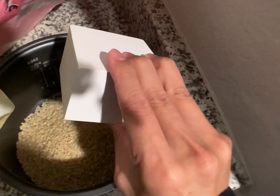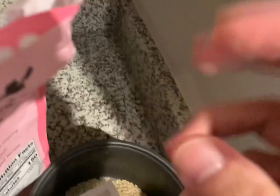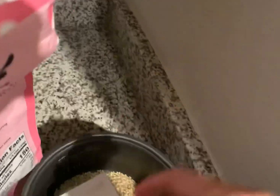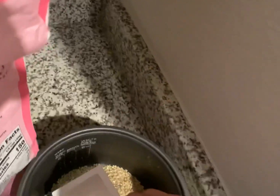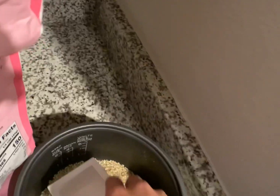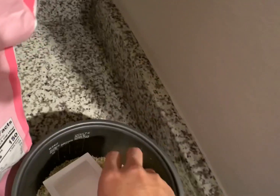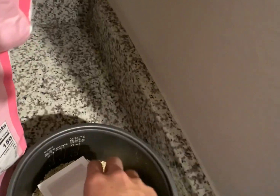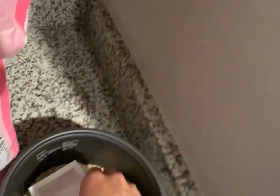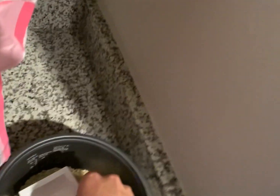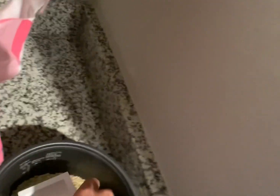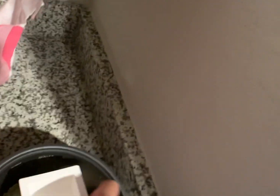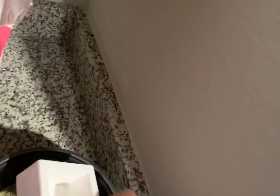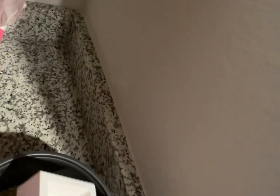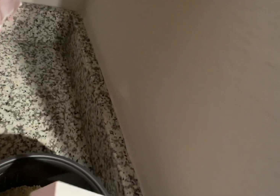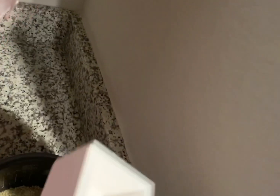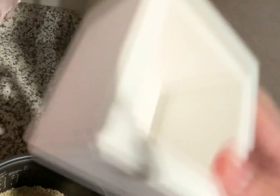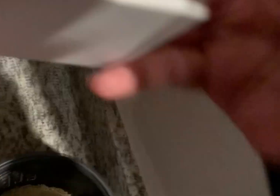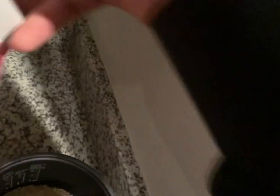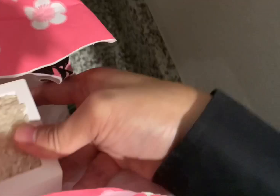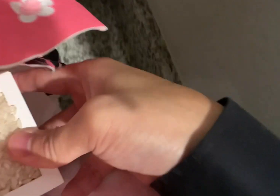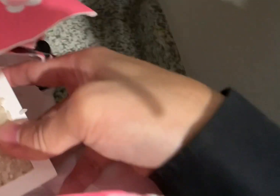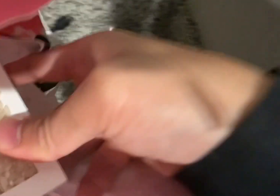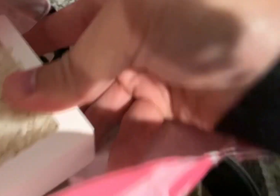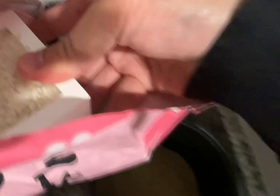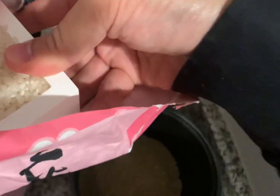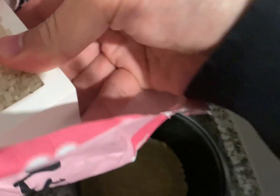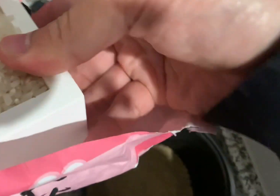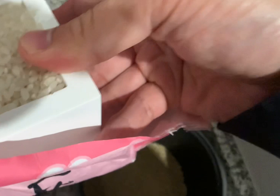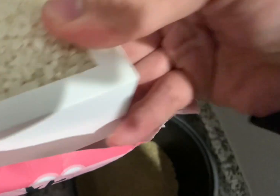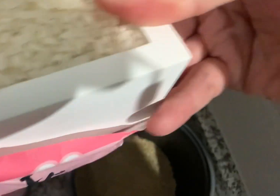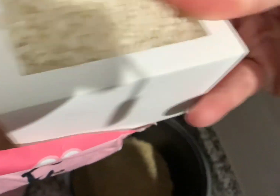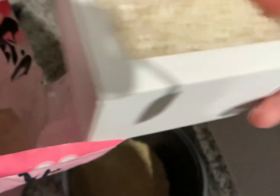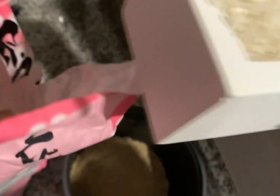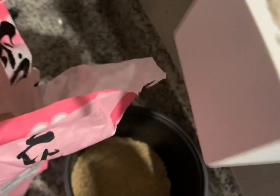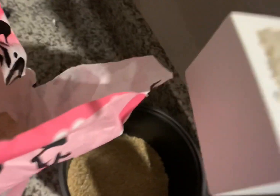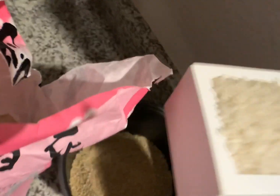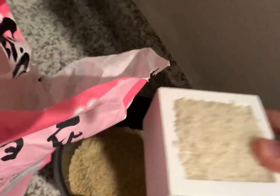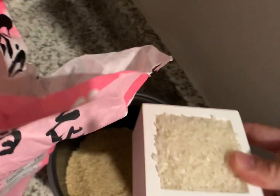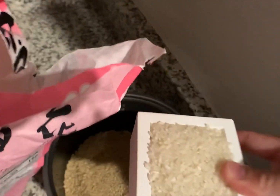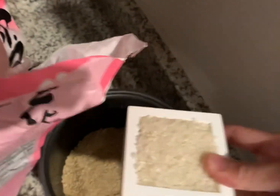That's two scoops of brown rice, and now we have white rice.